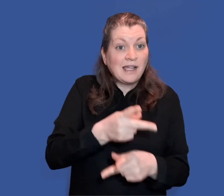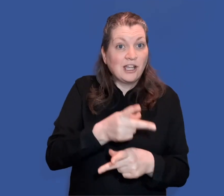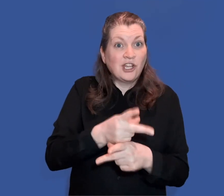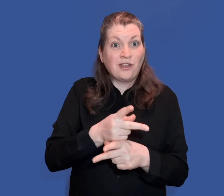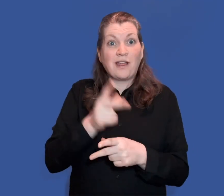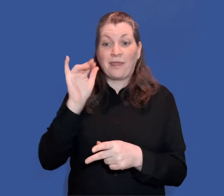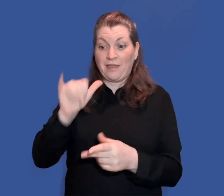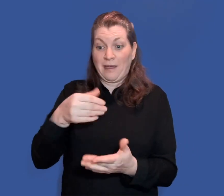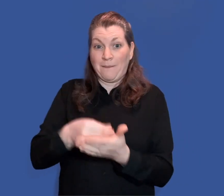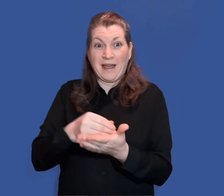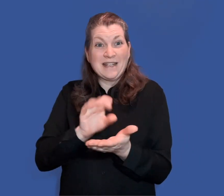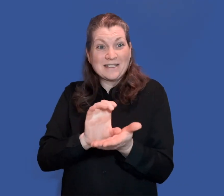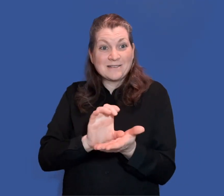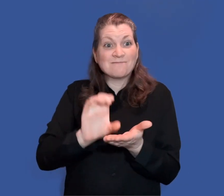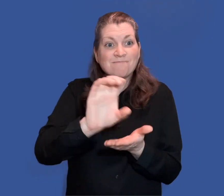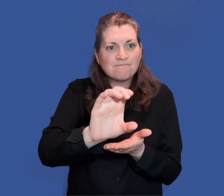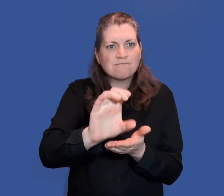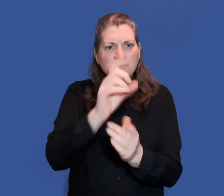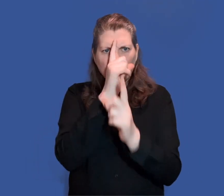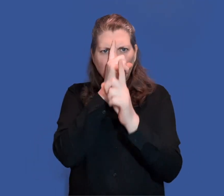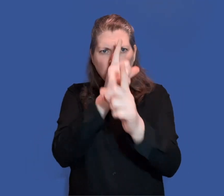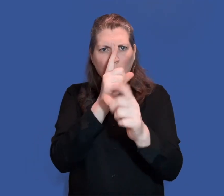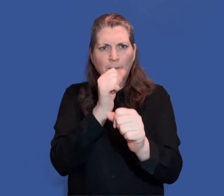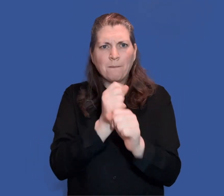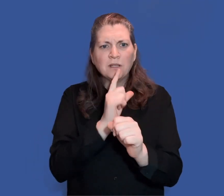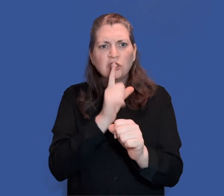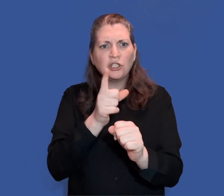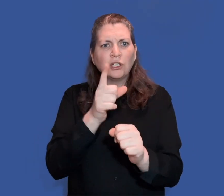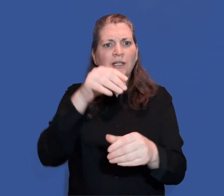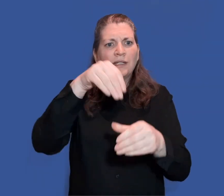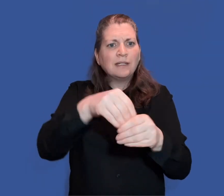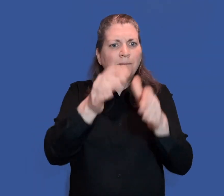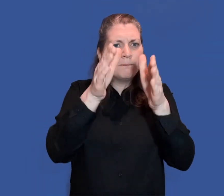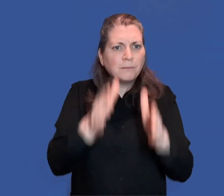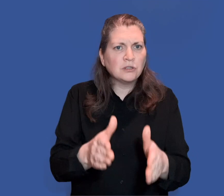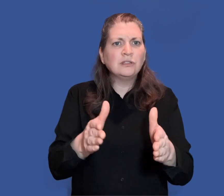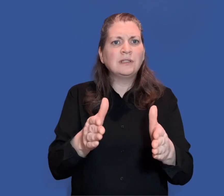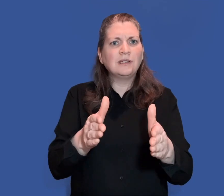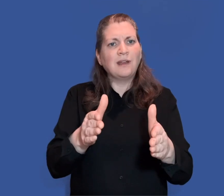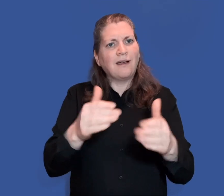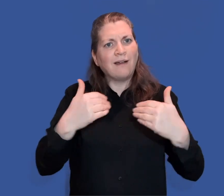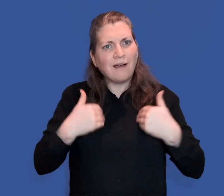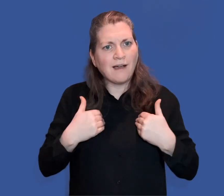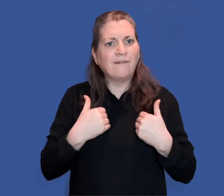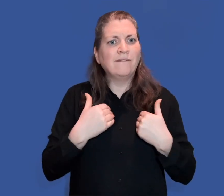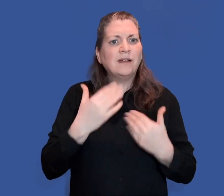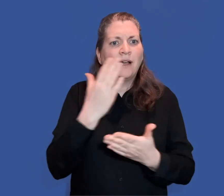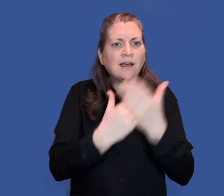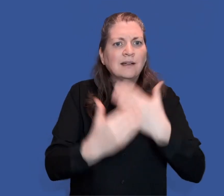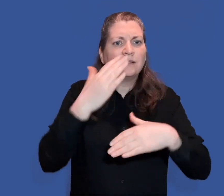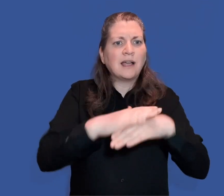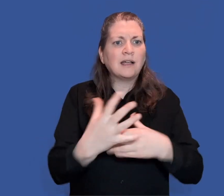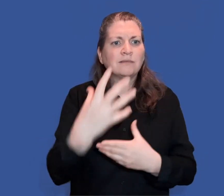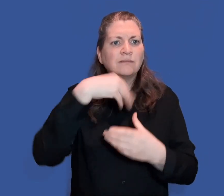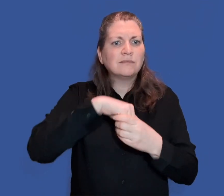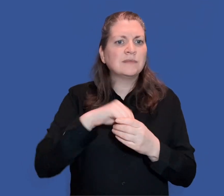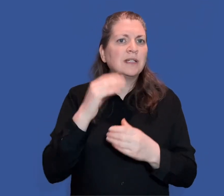million. Its purpose is for physical improvements to and the